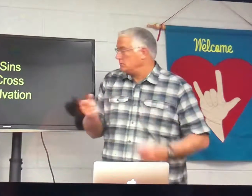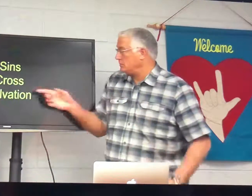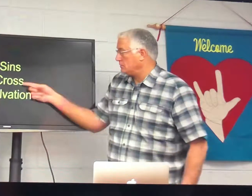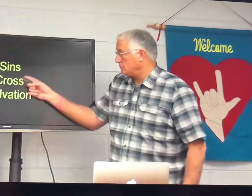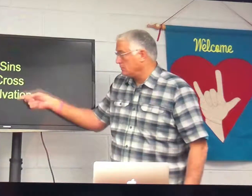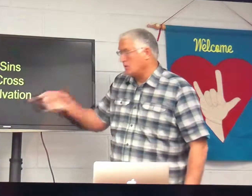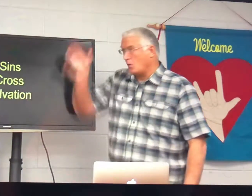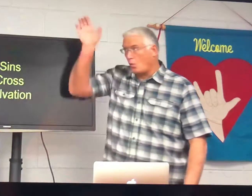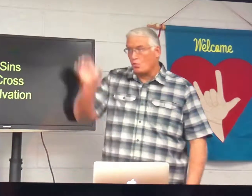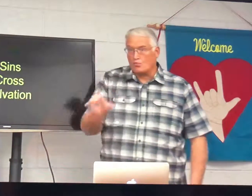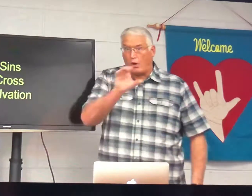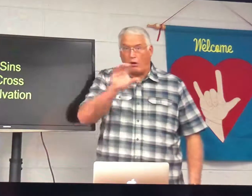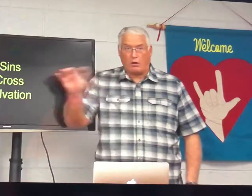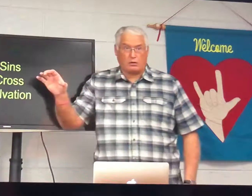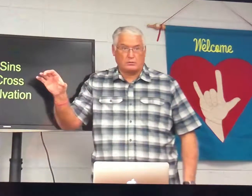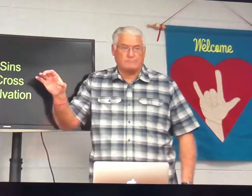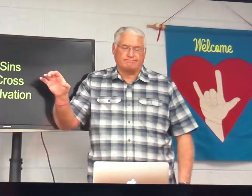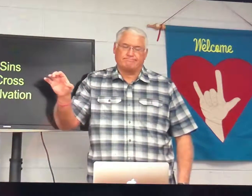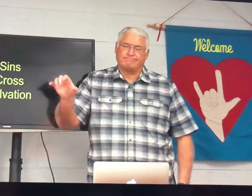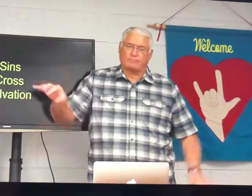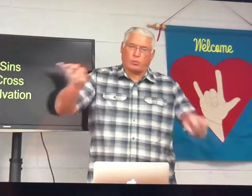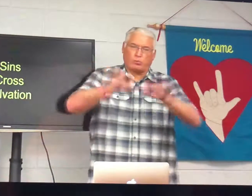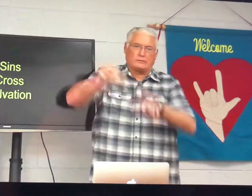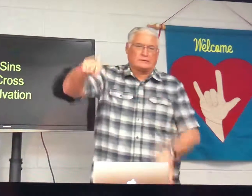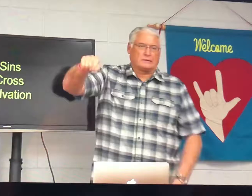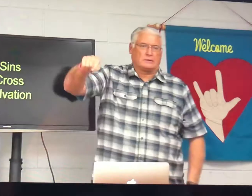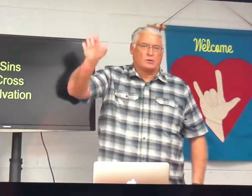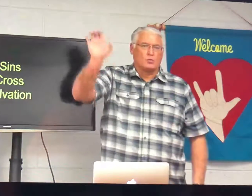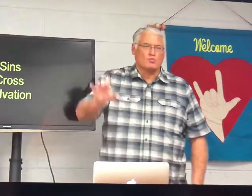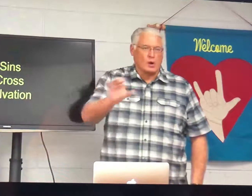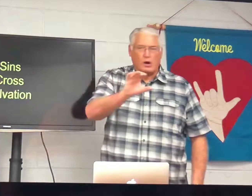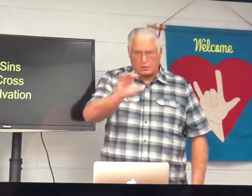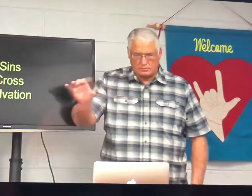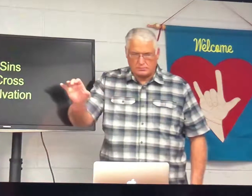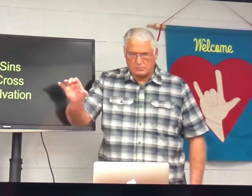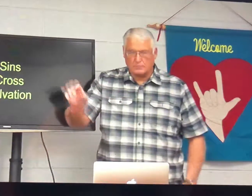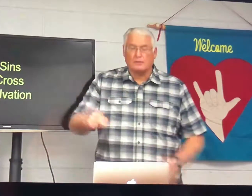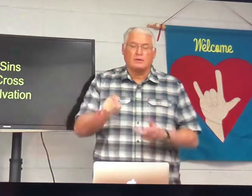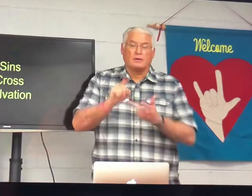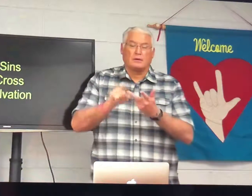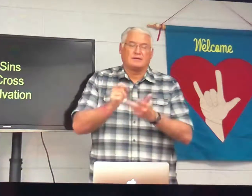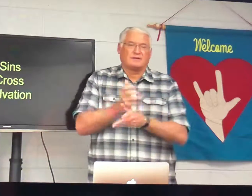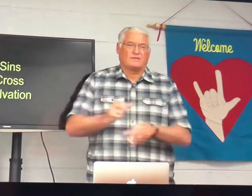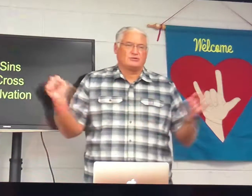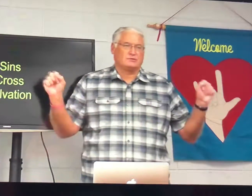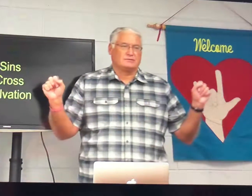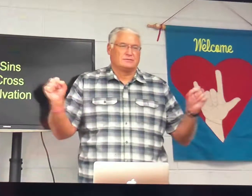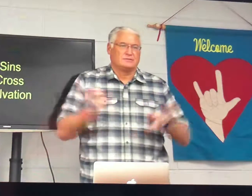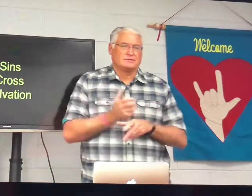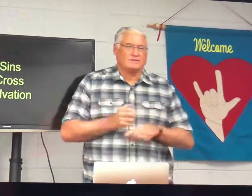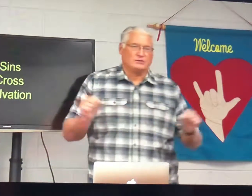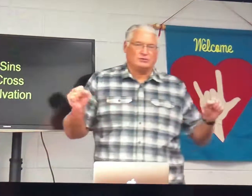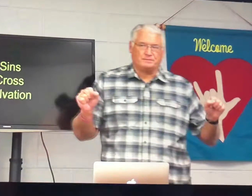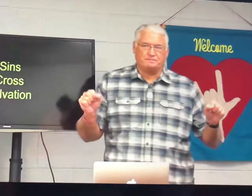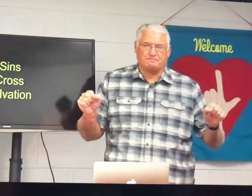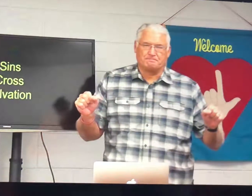try to find opportune times to see if he could get the kind of depth on it that he did before, and it was intermittent. Yep,